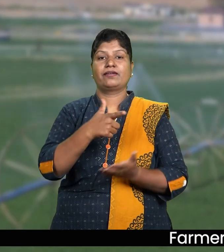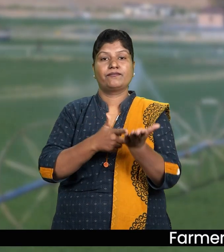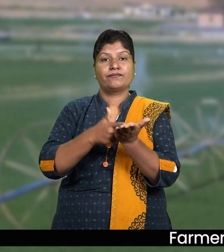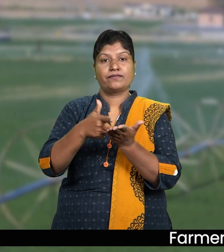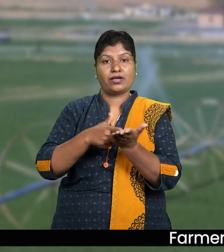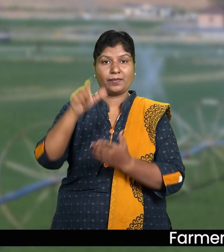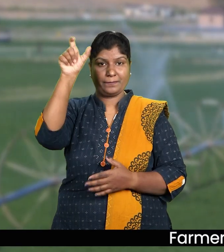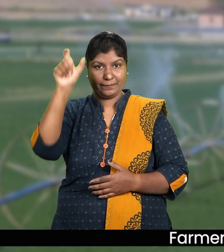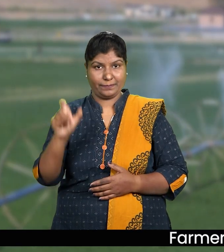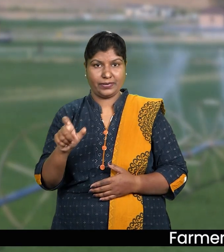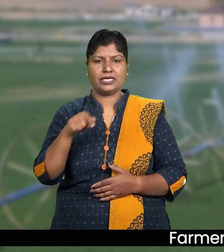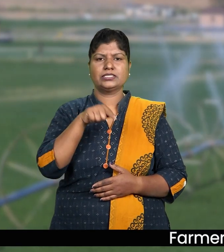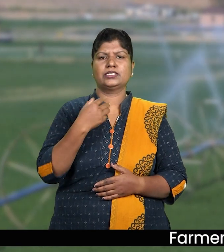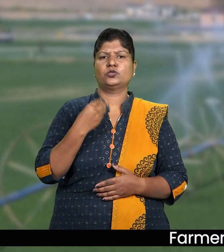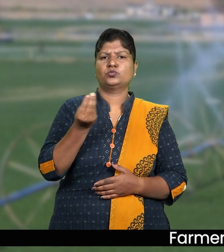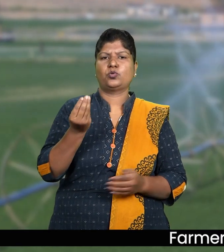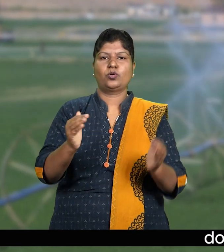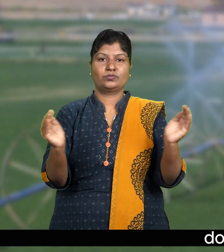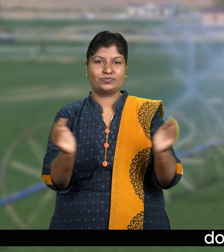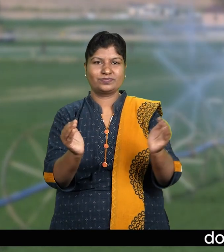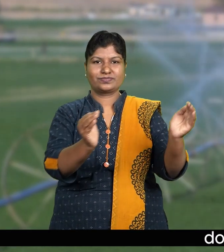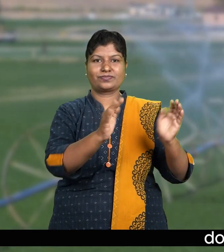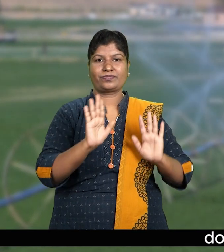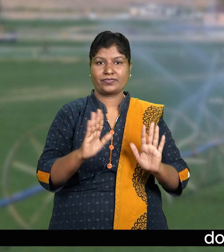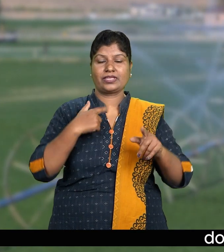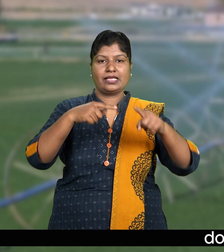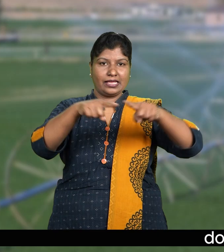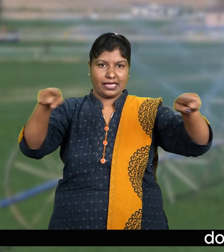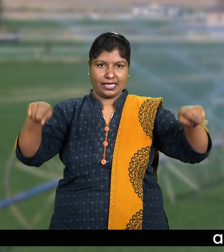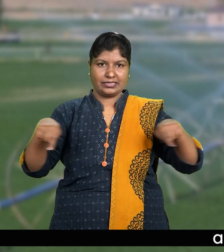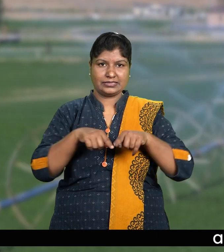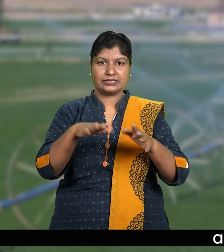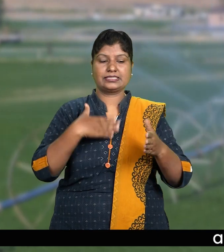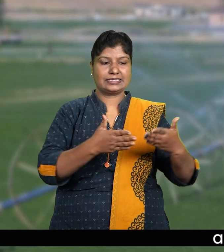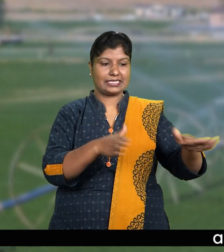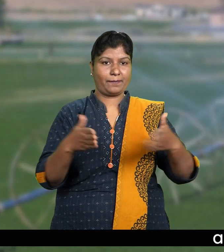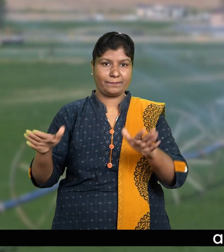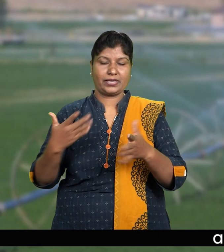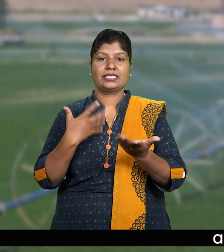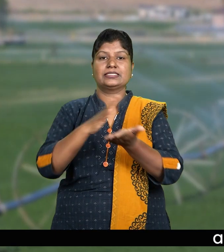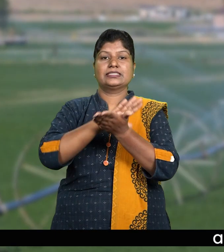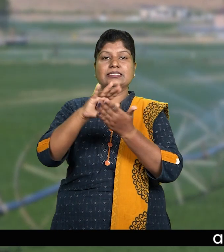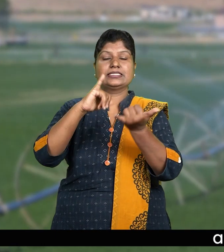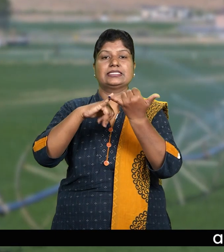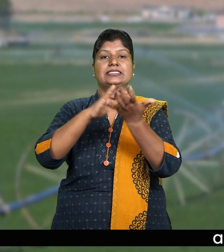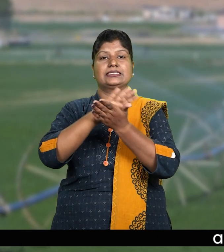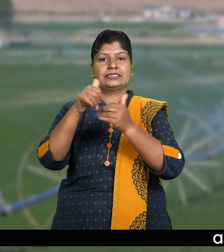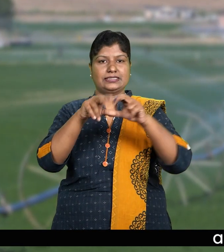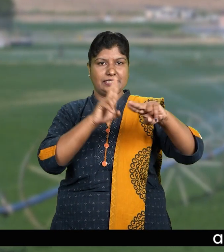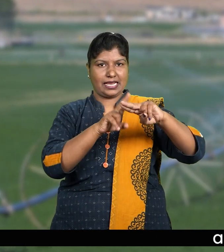Farmers with small holdings of land do the separation of grain and chaff by winnowing.